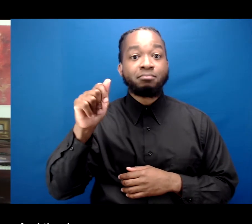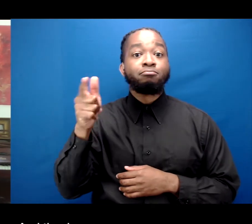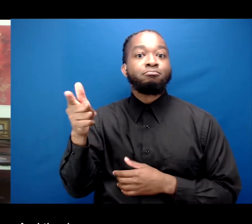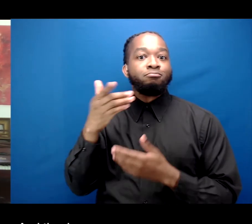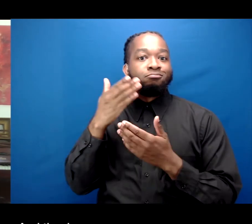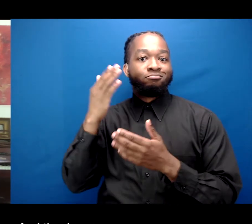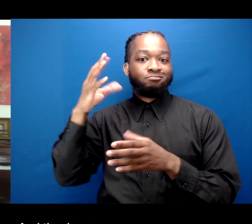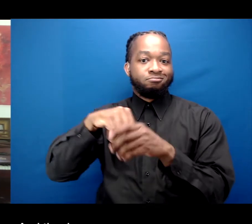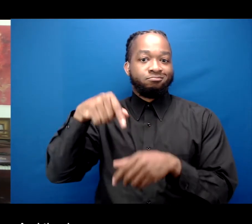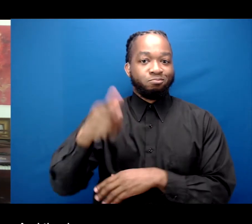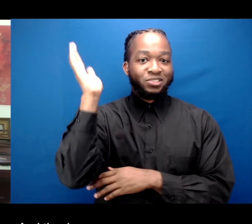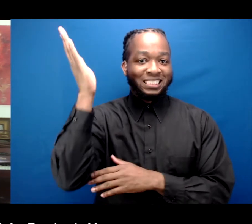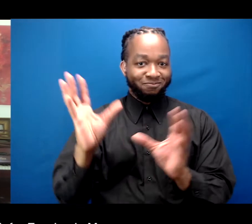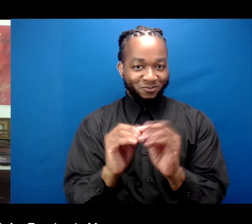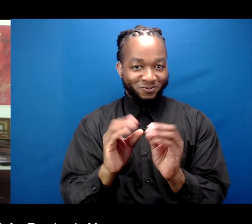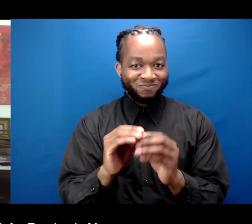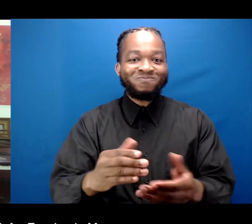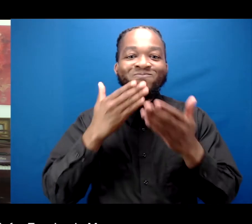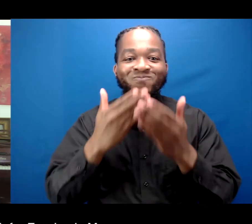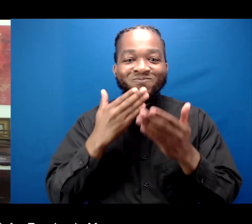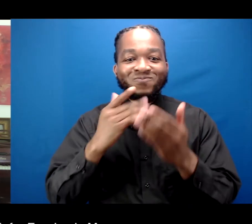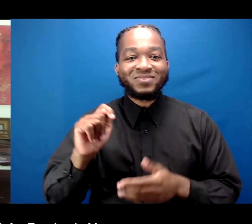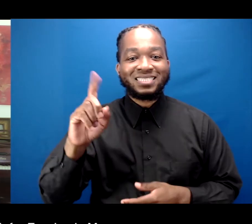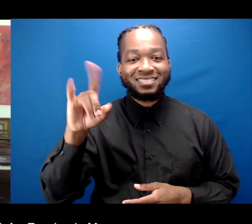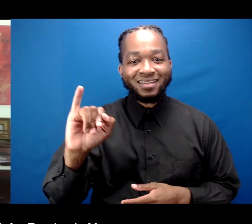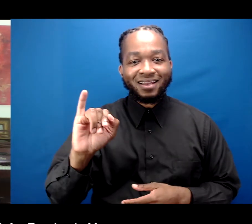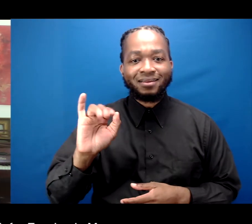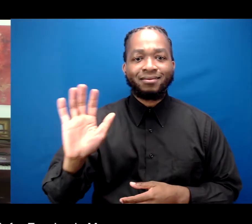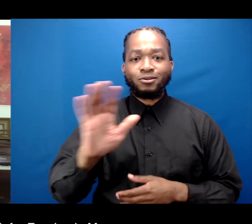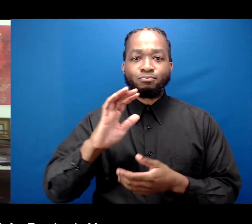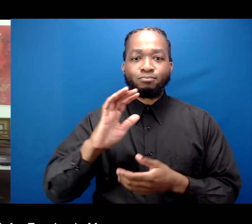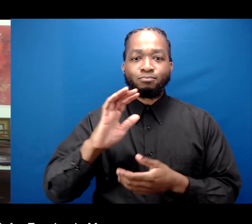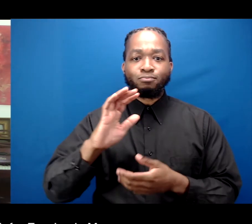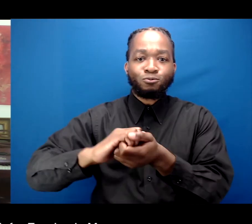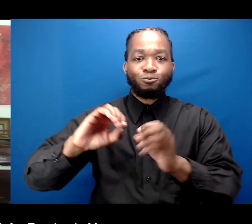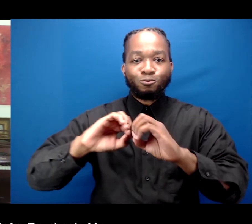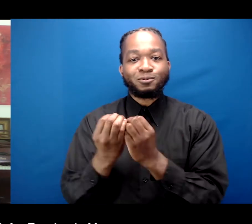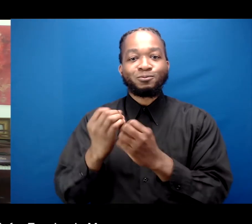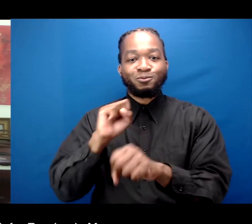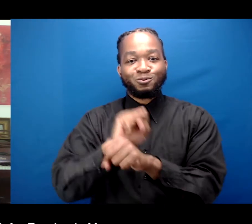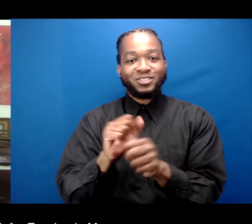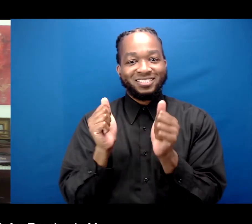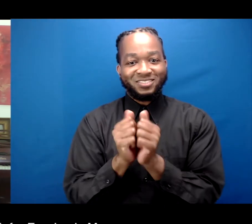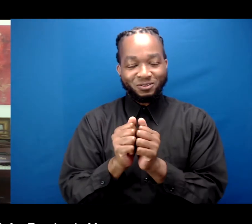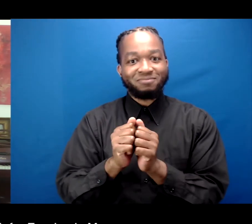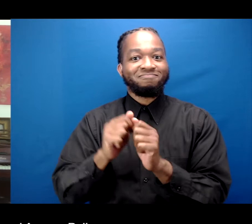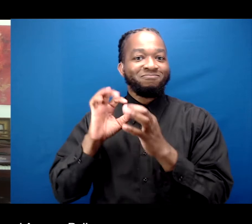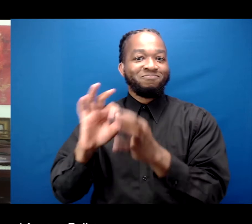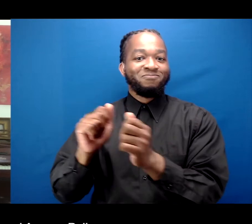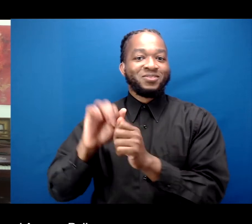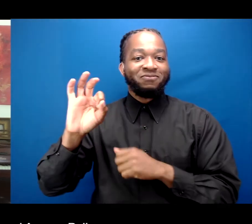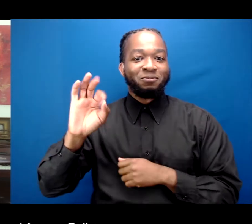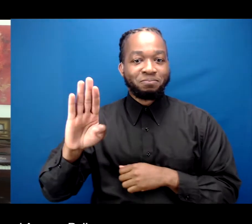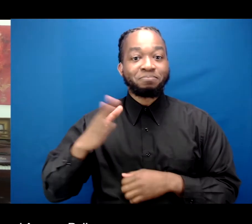to TDI, which has been a great partner and organization to work with for Facebook. My name is Monica Desai, and I'm the head of the